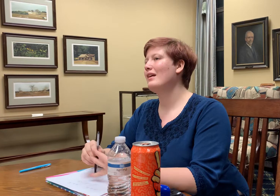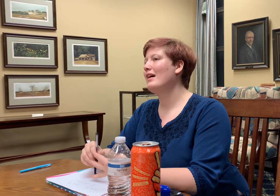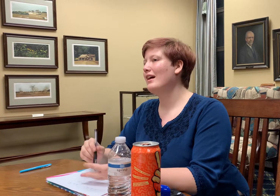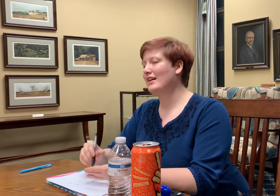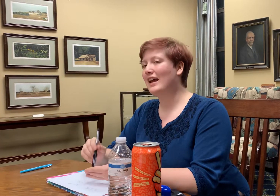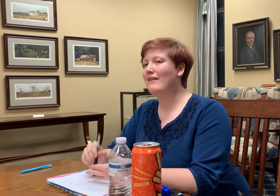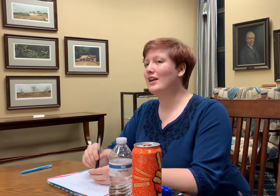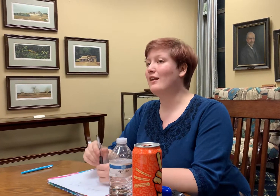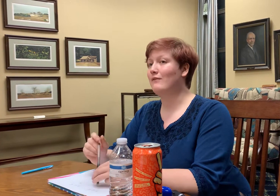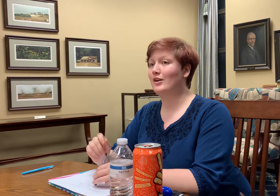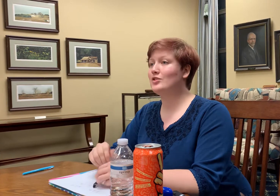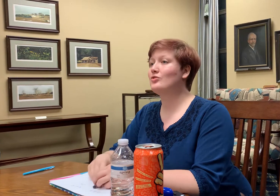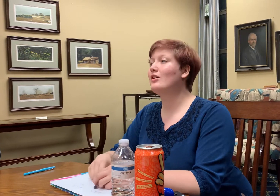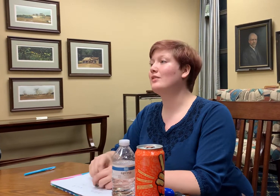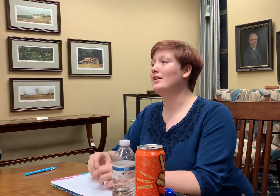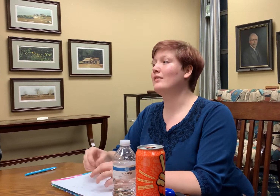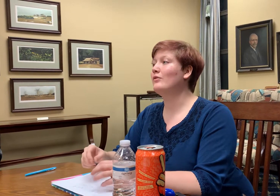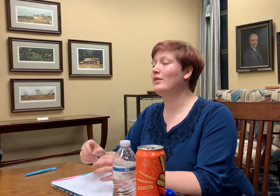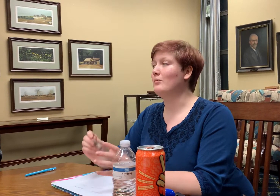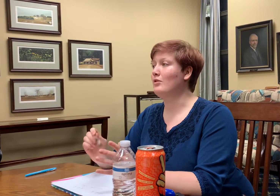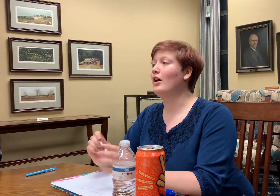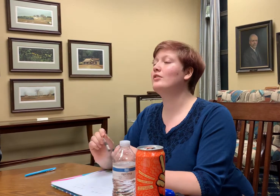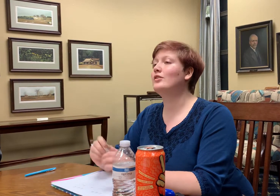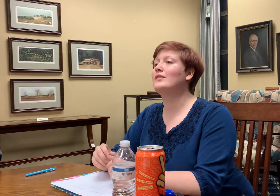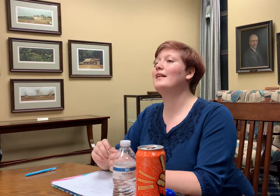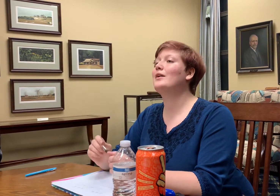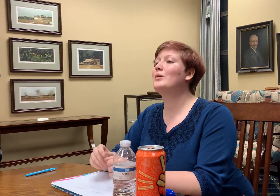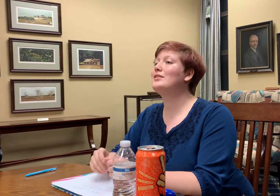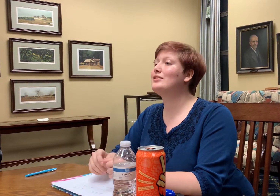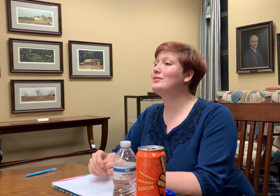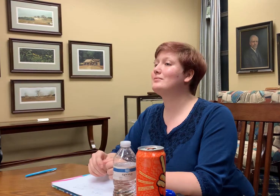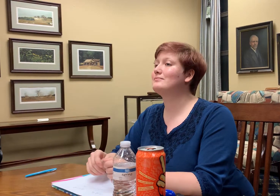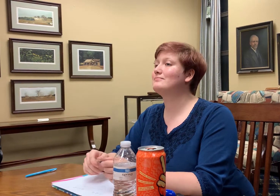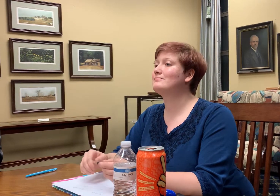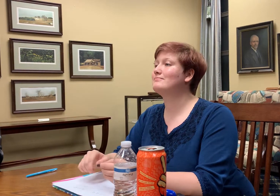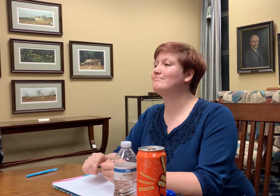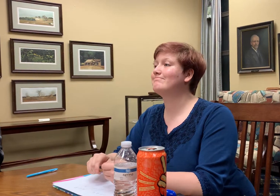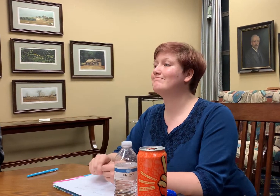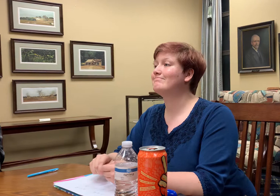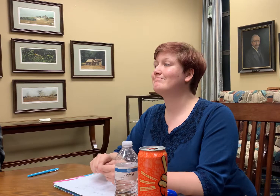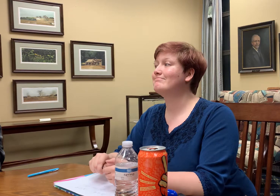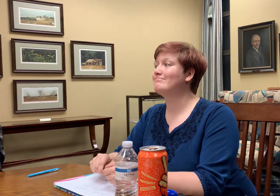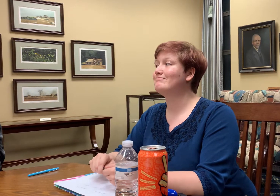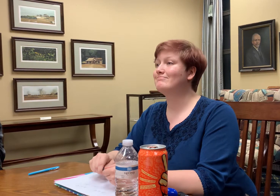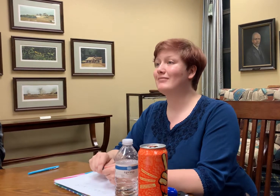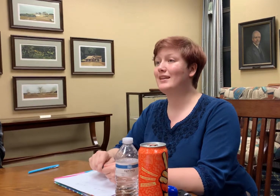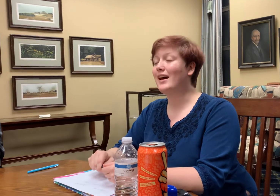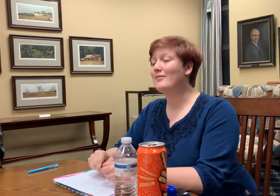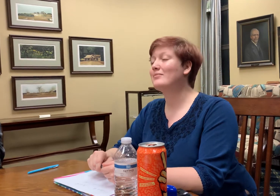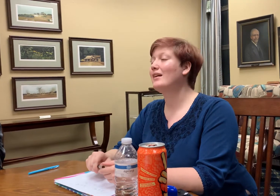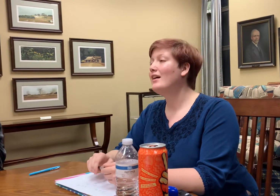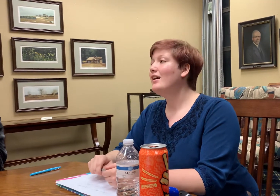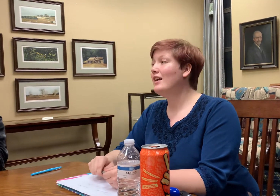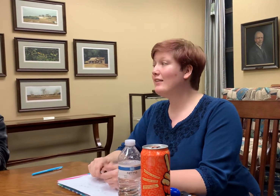And he advocated very strongly for them not to use sign language. That is interesting. Yeah, it is